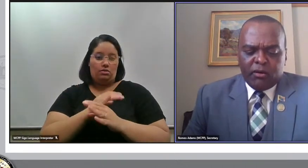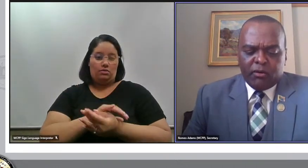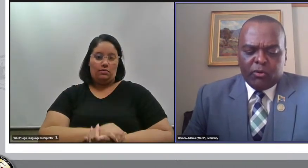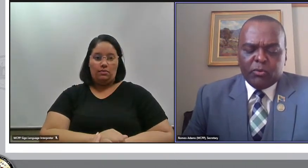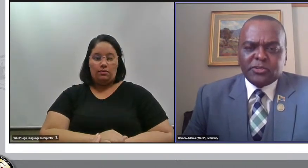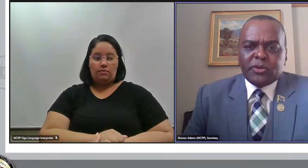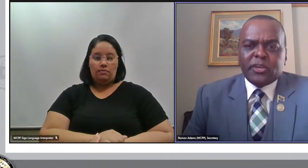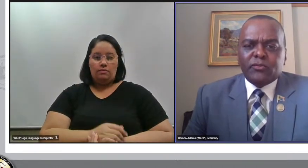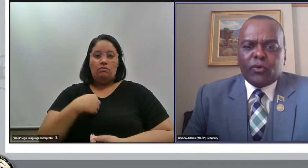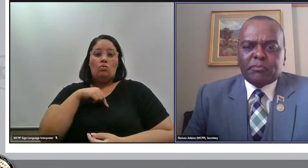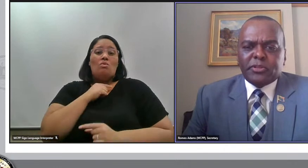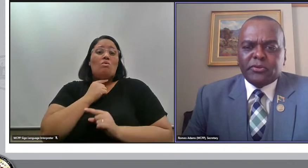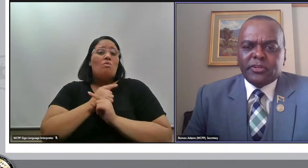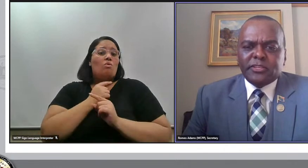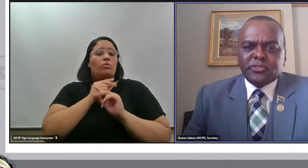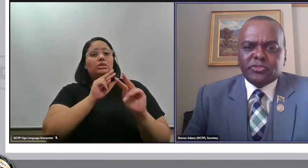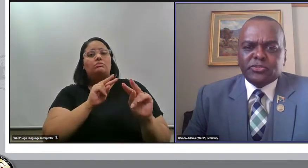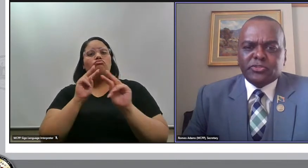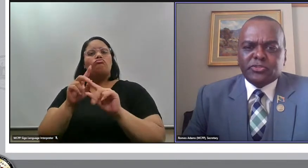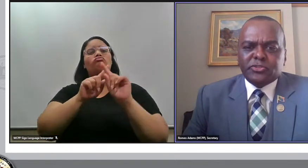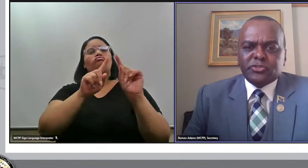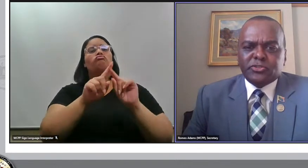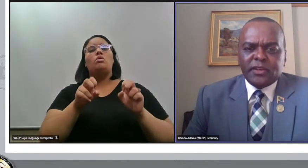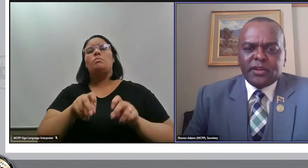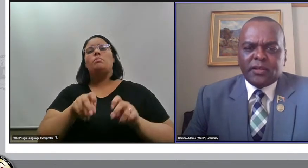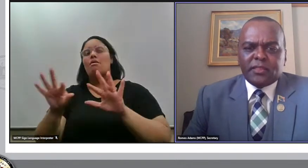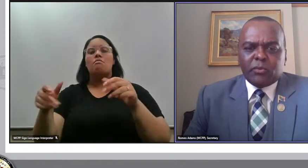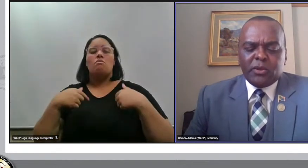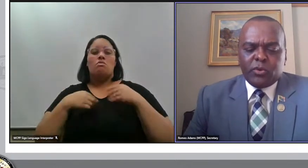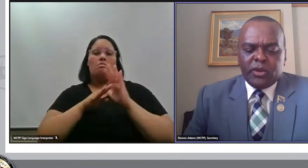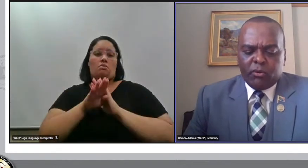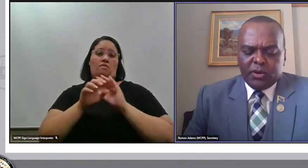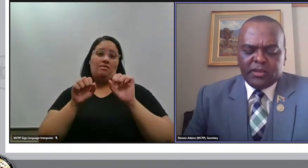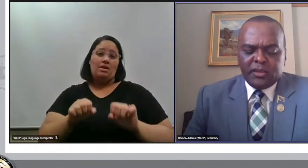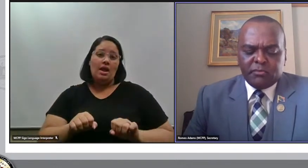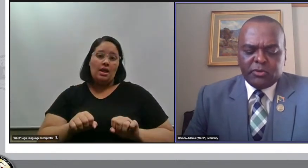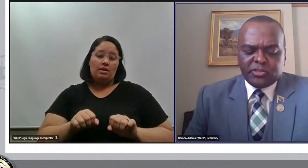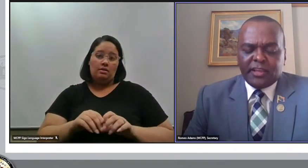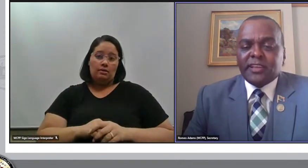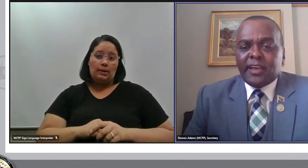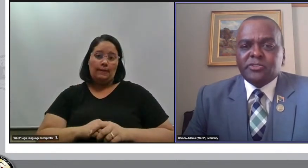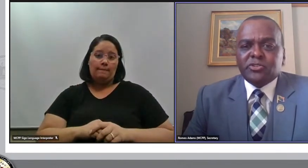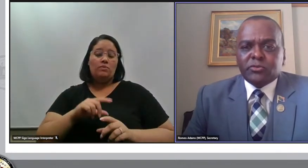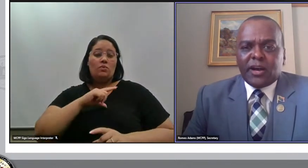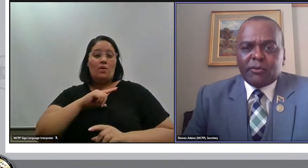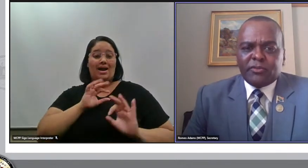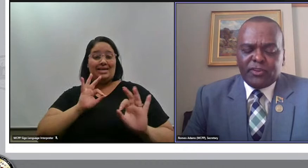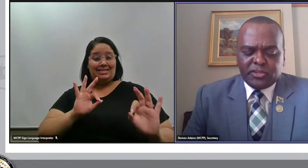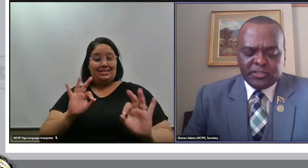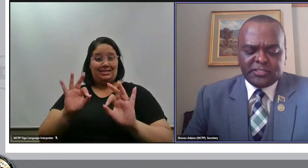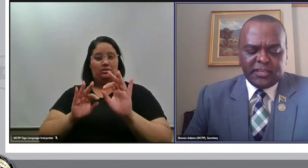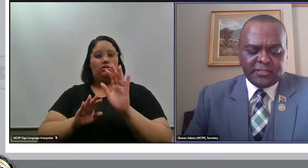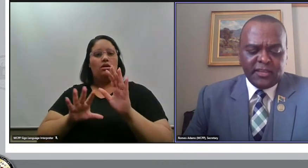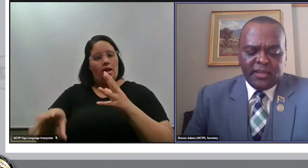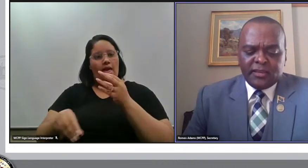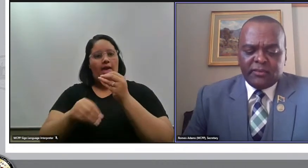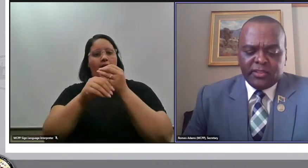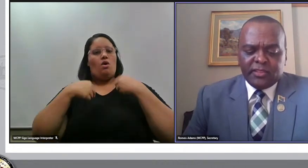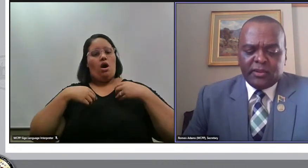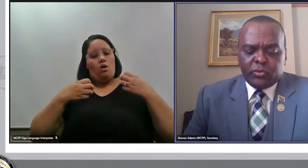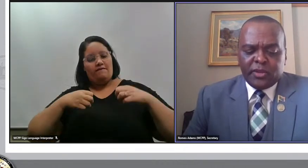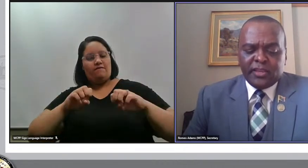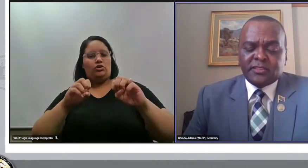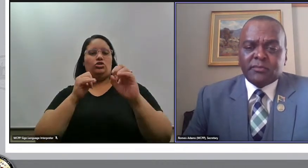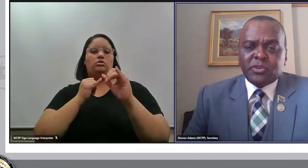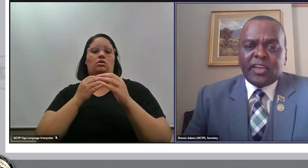We are always looking for opportunities to improve the way we are working, because that adds to our efficiencies,